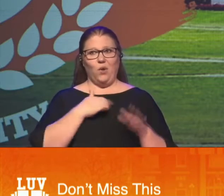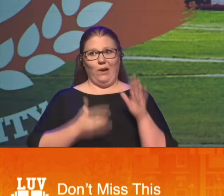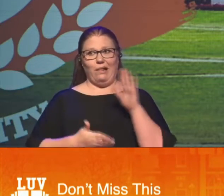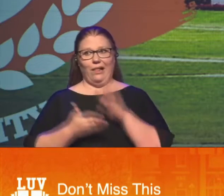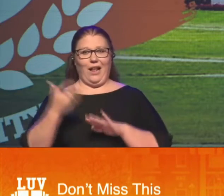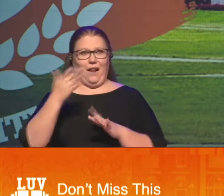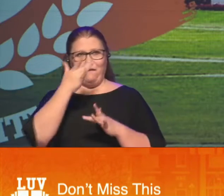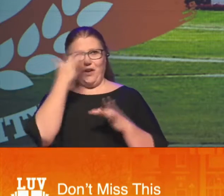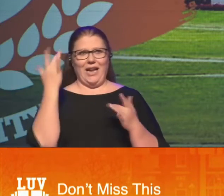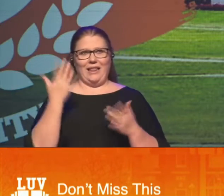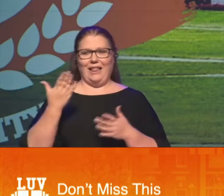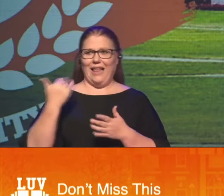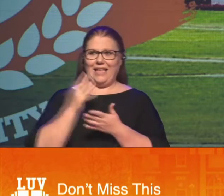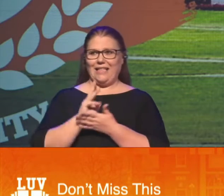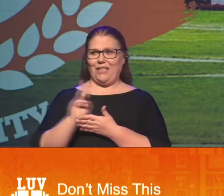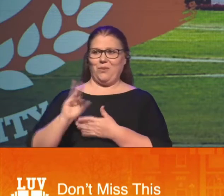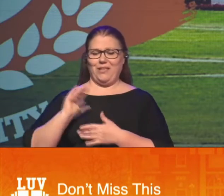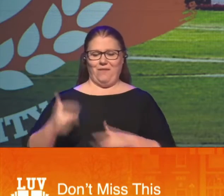of our lives,